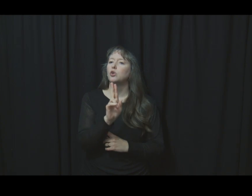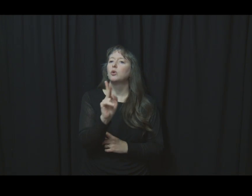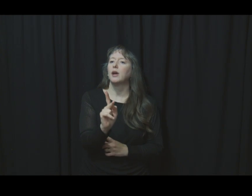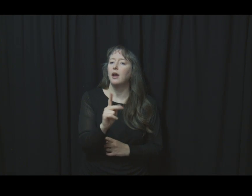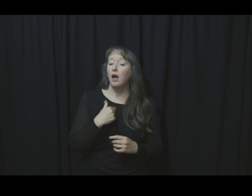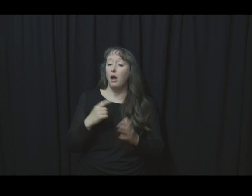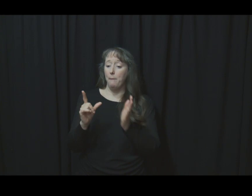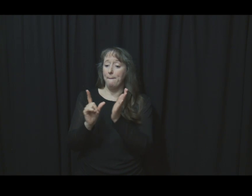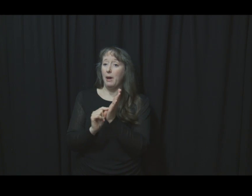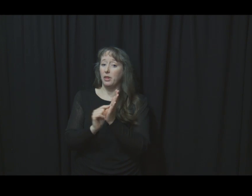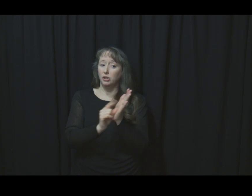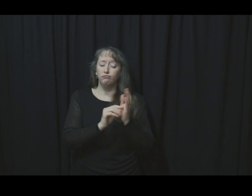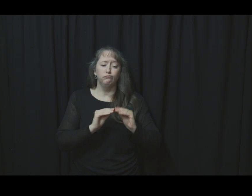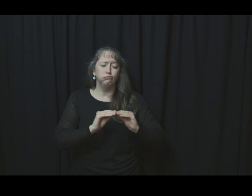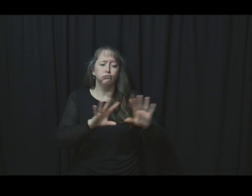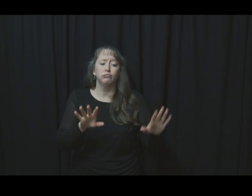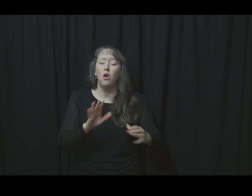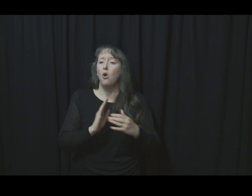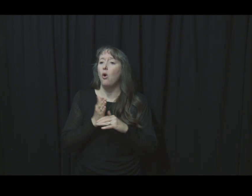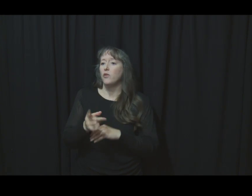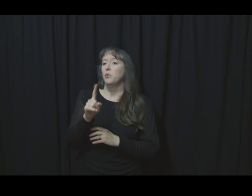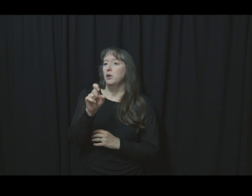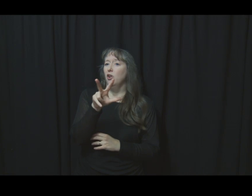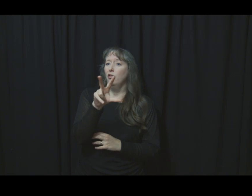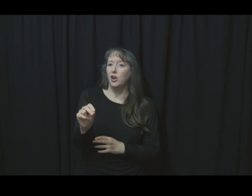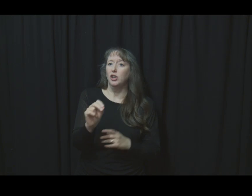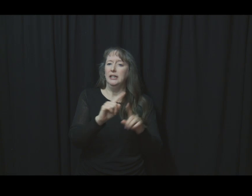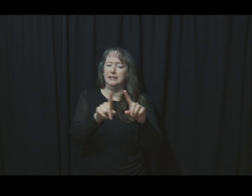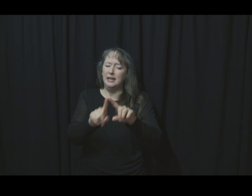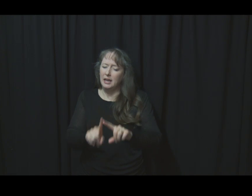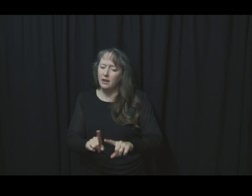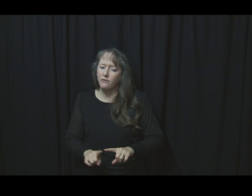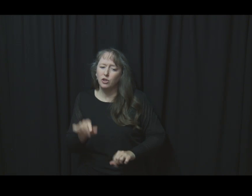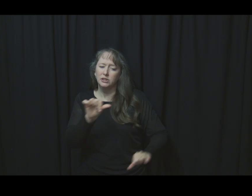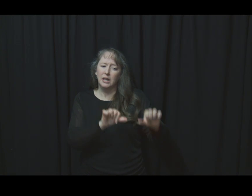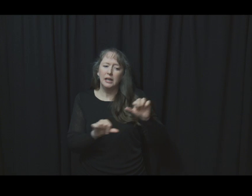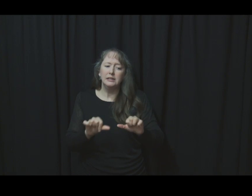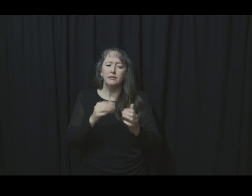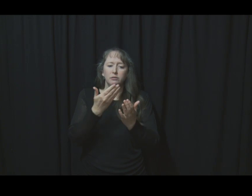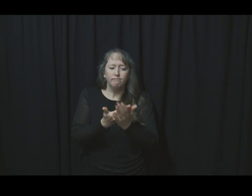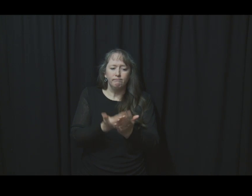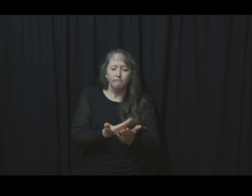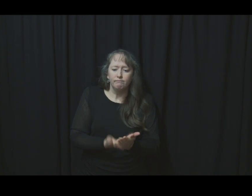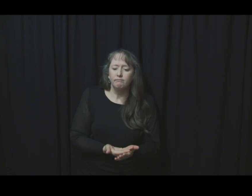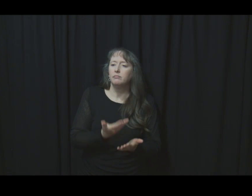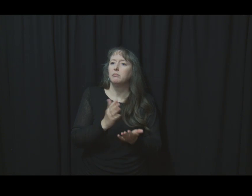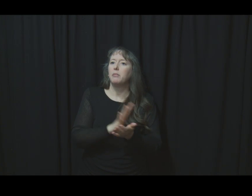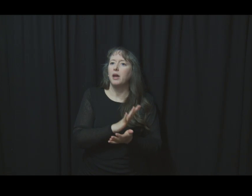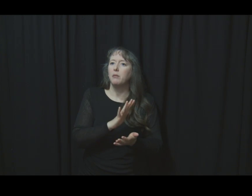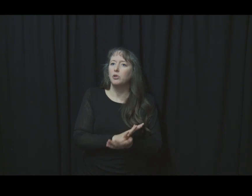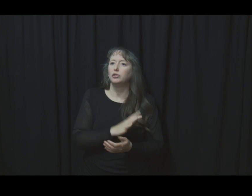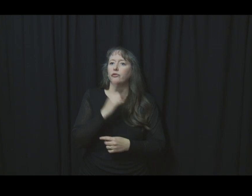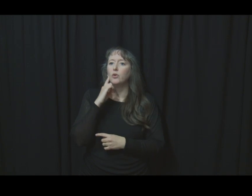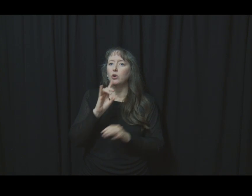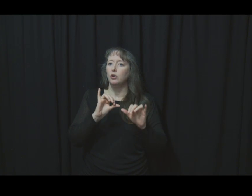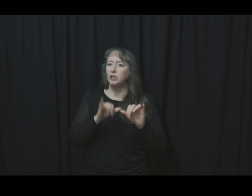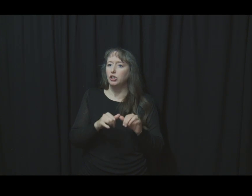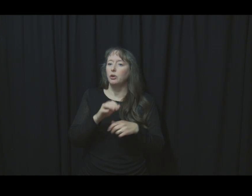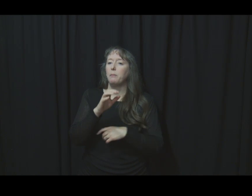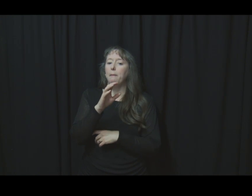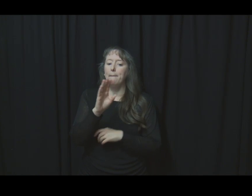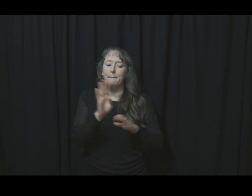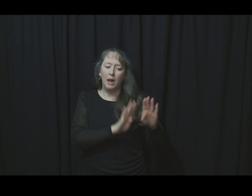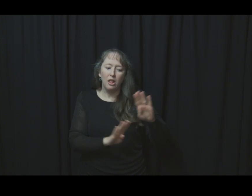over 130 scientific papers on the science of design in engineering and biological systems. From